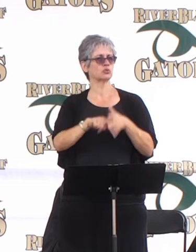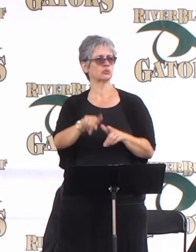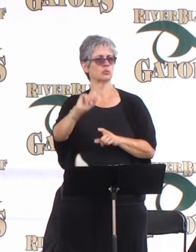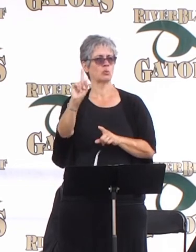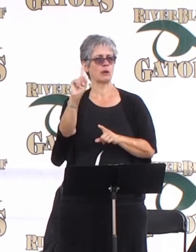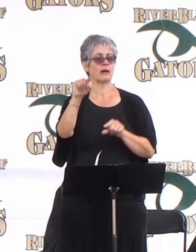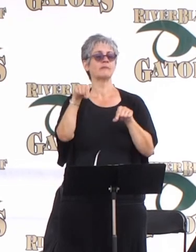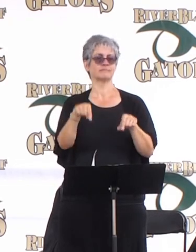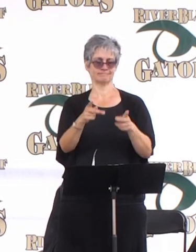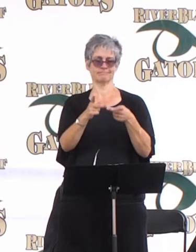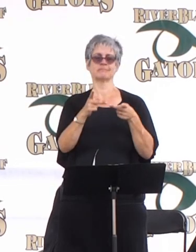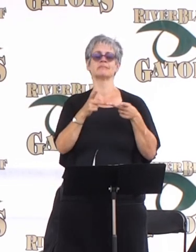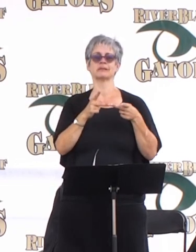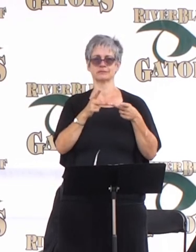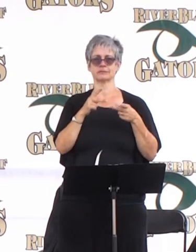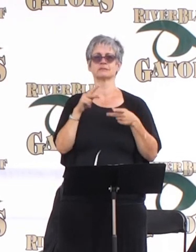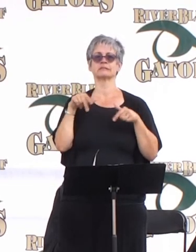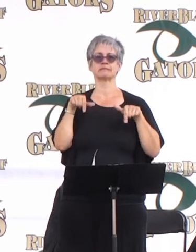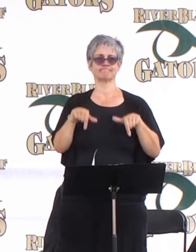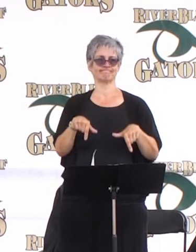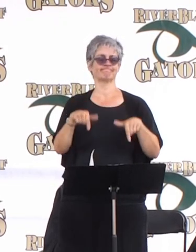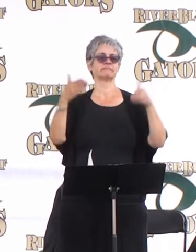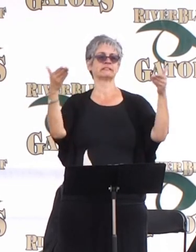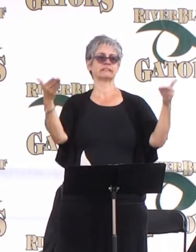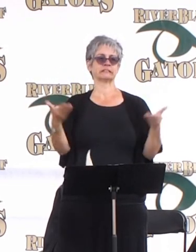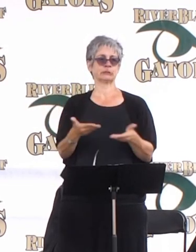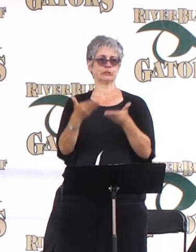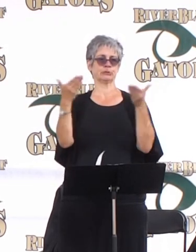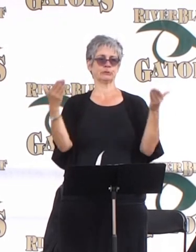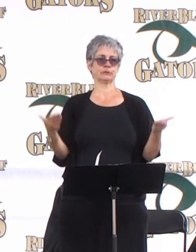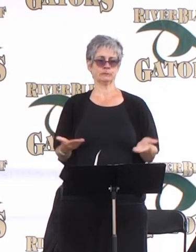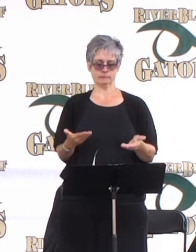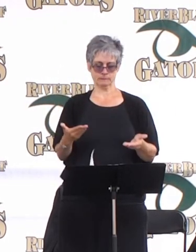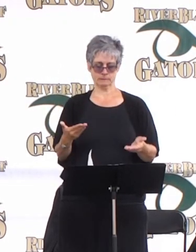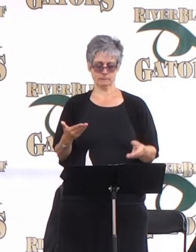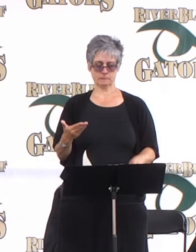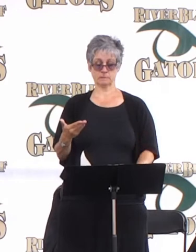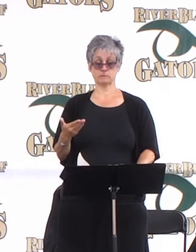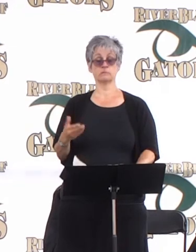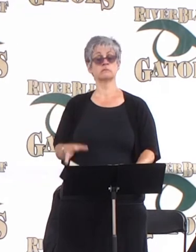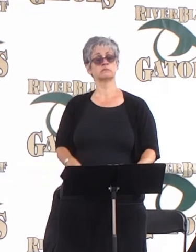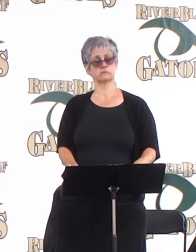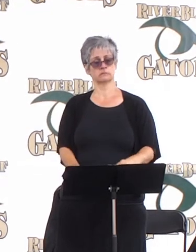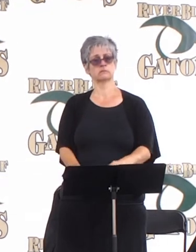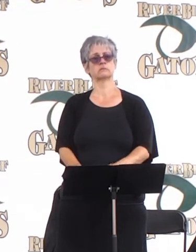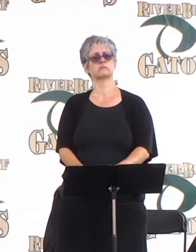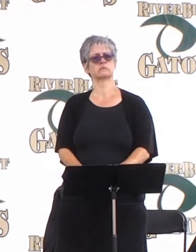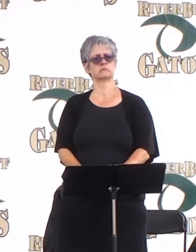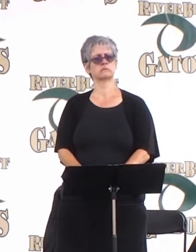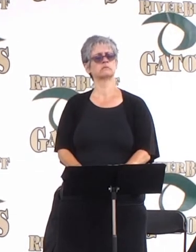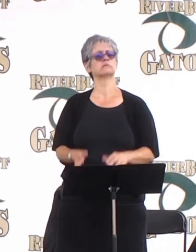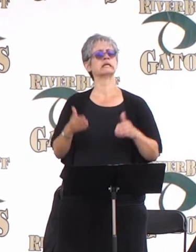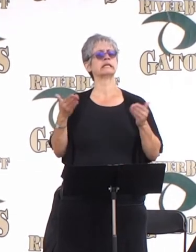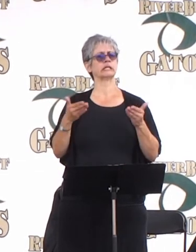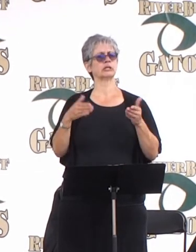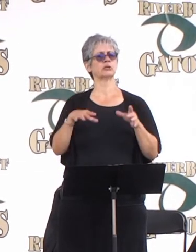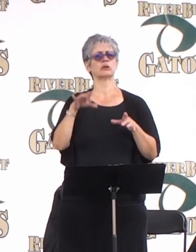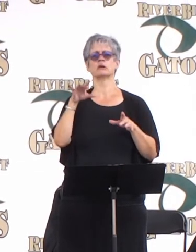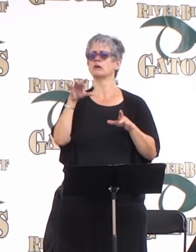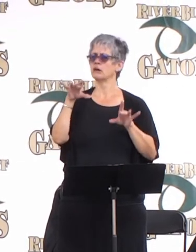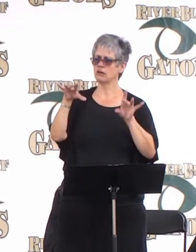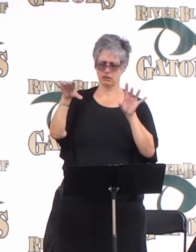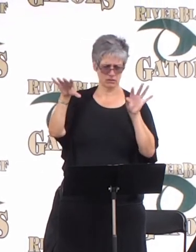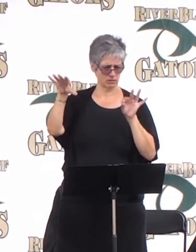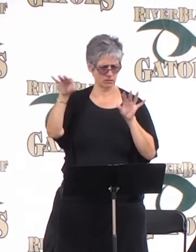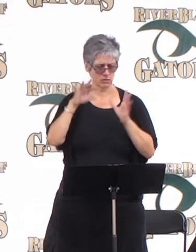That place was here. Students, it is here that you have found your love of learning. It is here that you have found your love of each